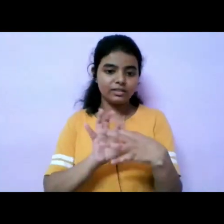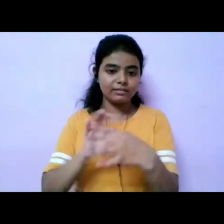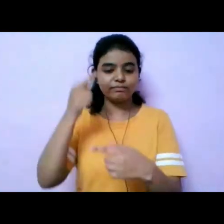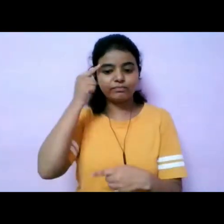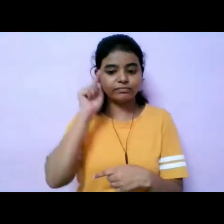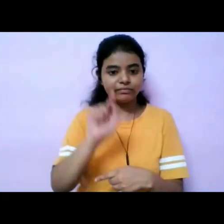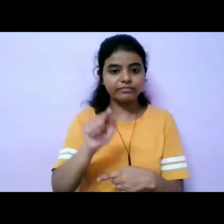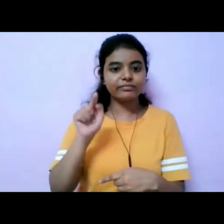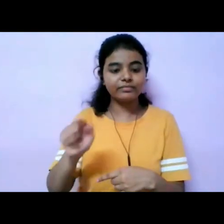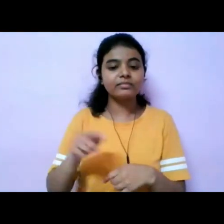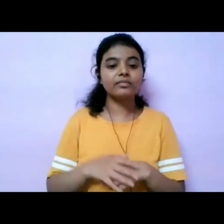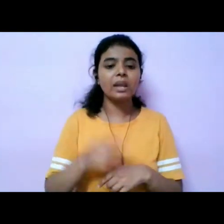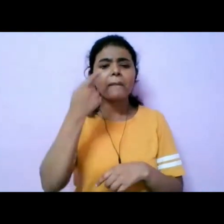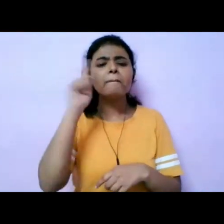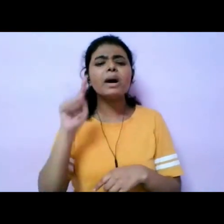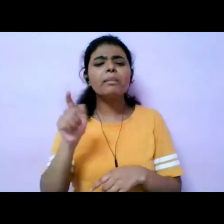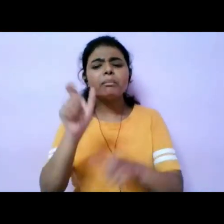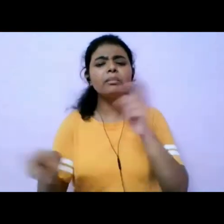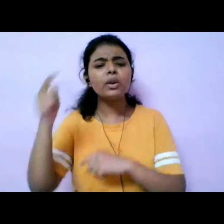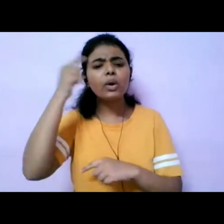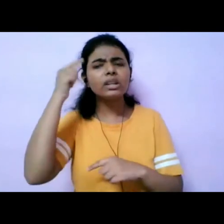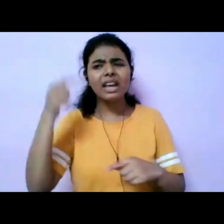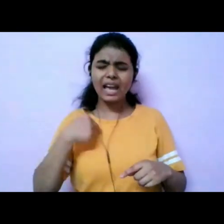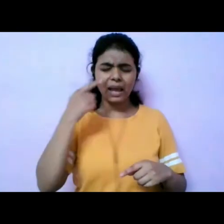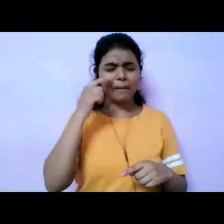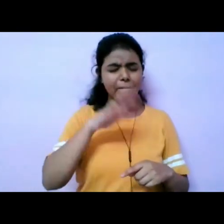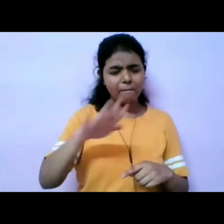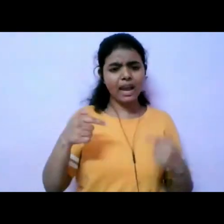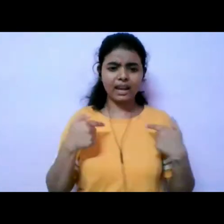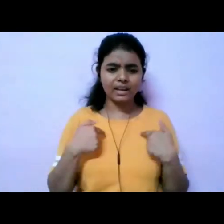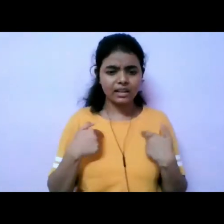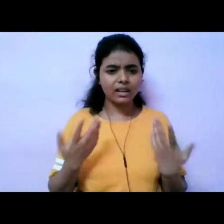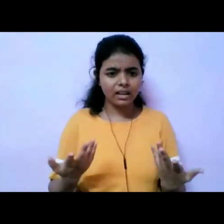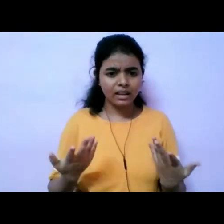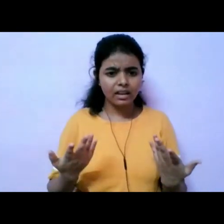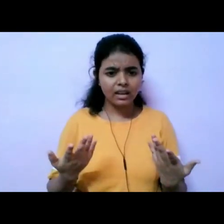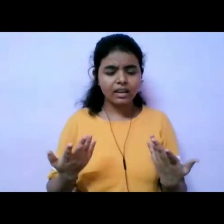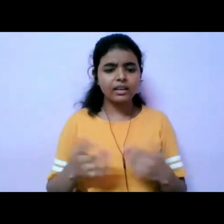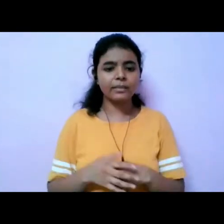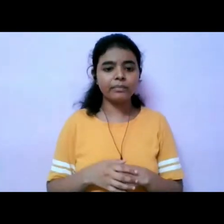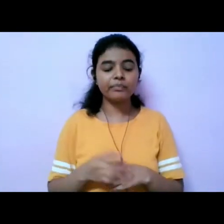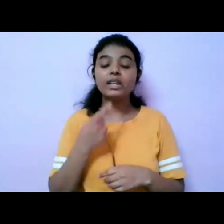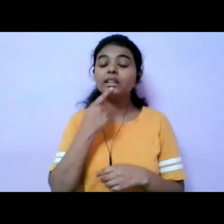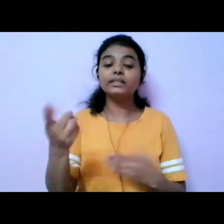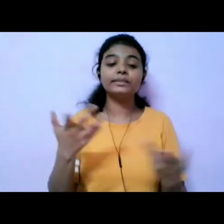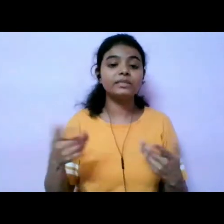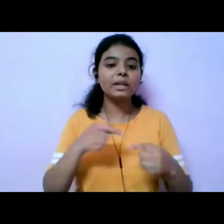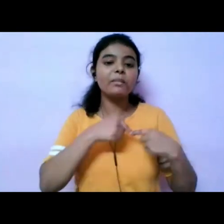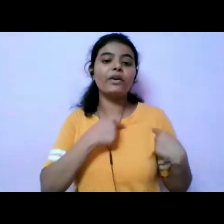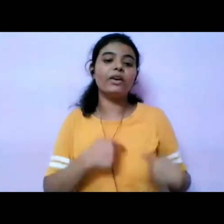Parents wanted to know how I made it as a blind student, and I had to tell them the way is